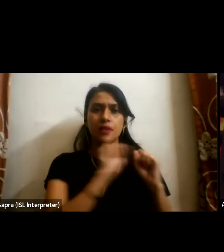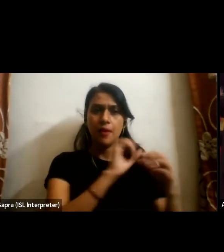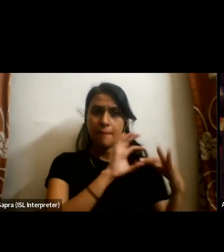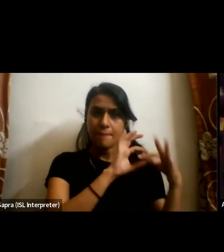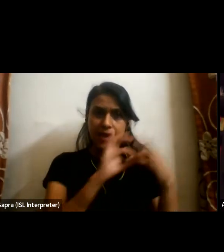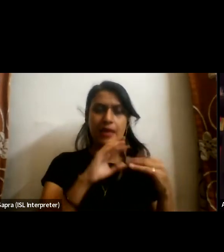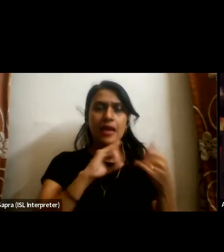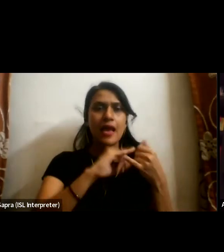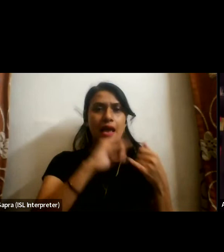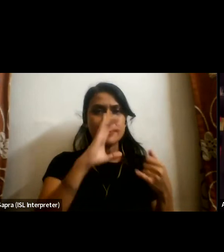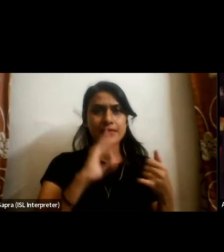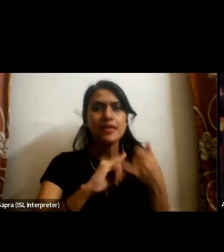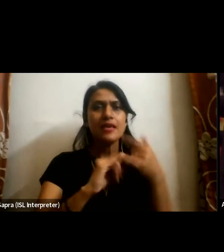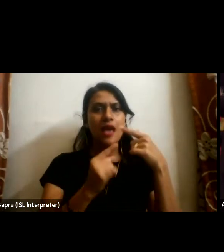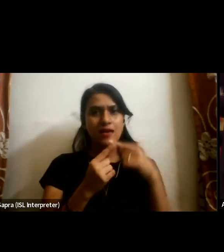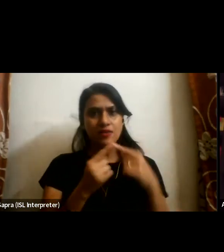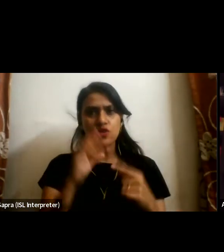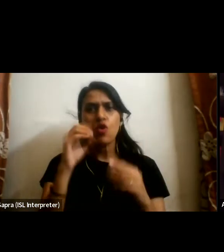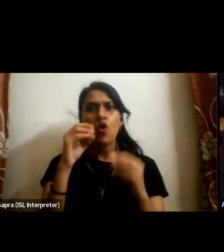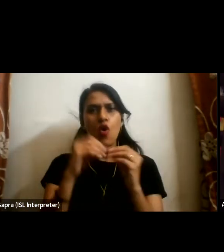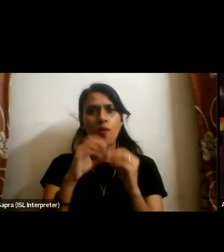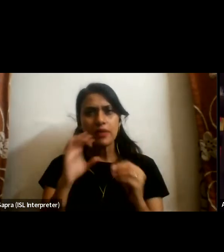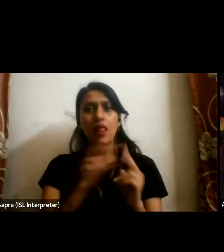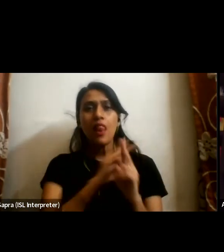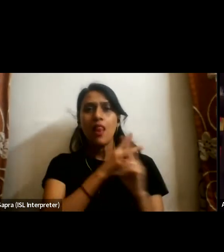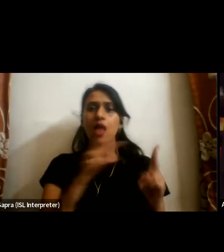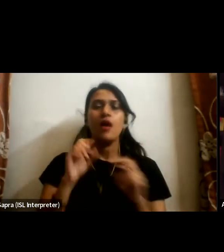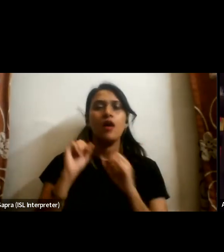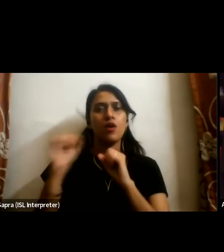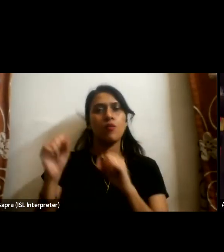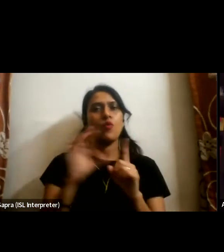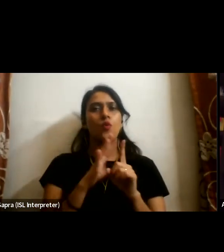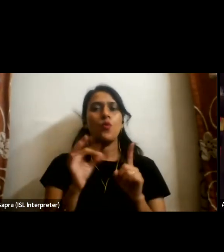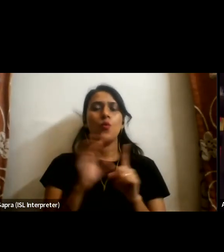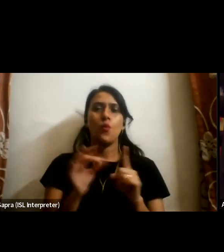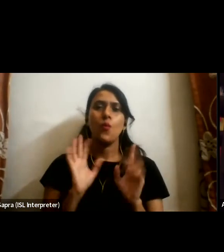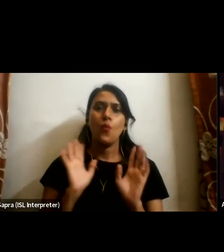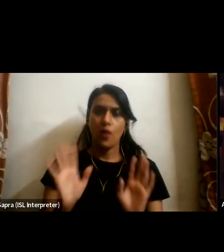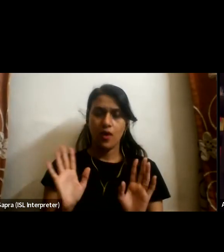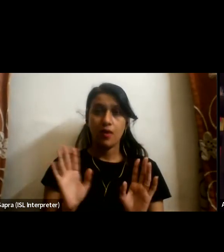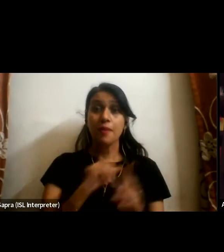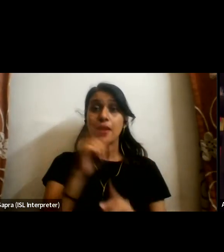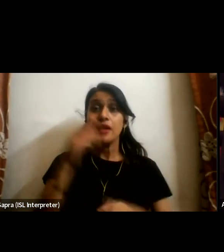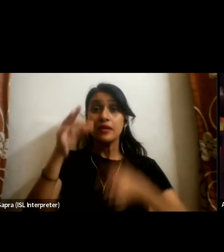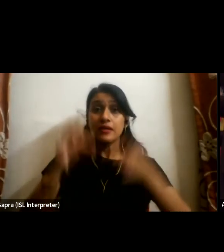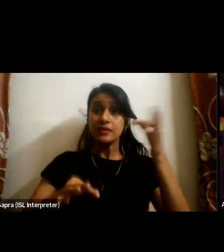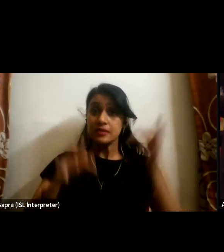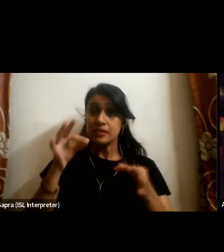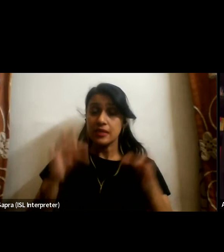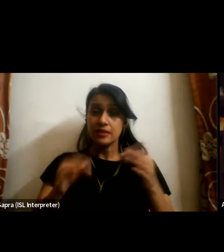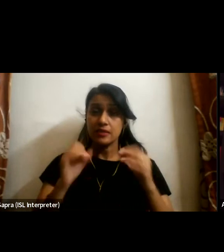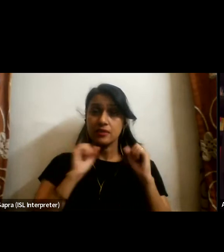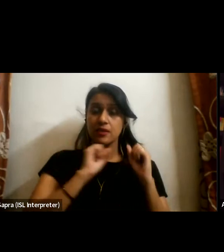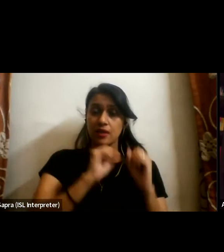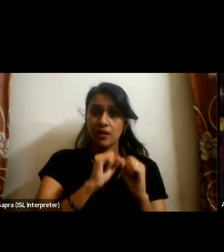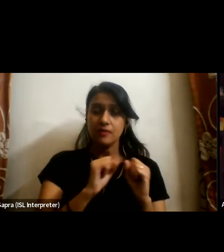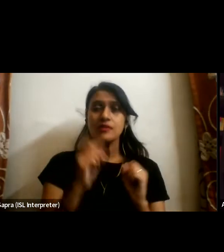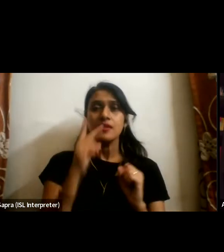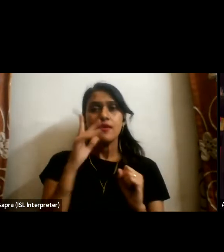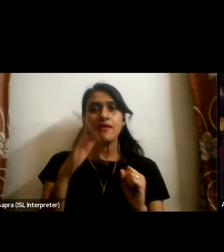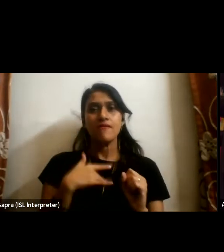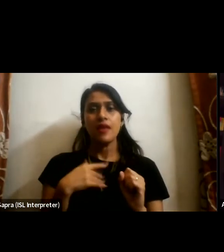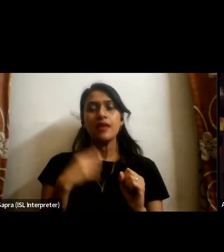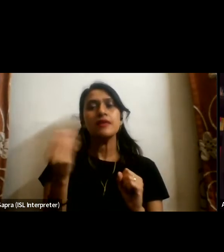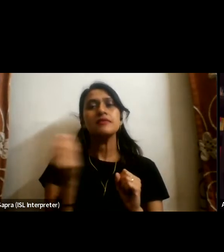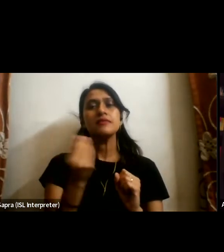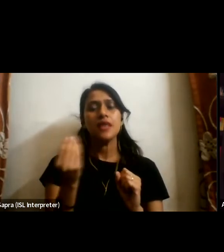representation has increased at all levels within the government. But within the judiciary, it has stagnated, and in some